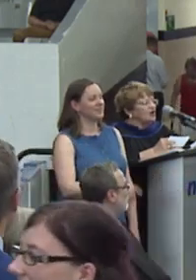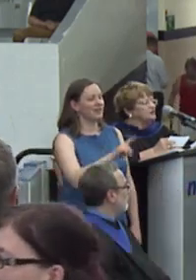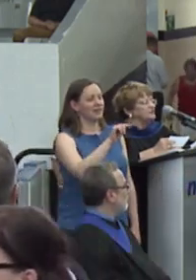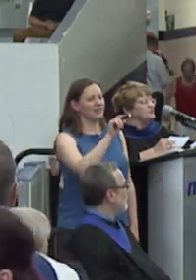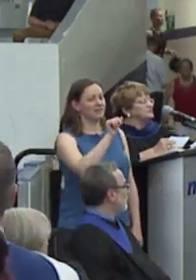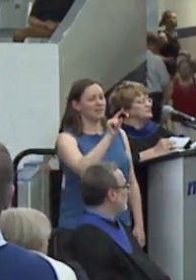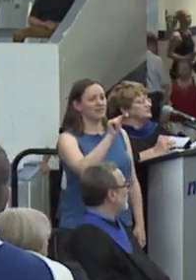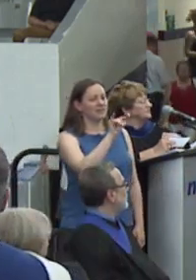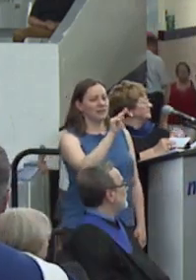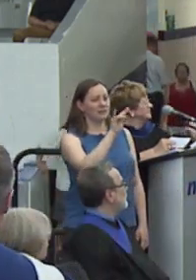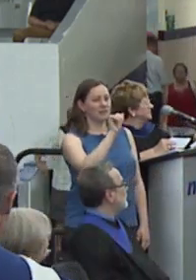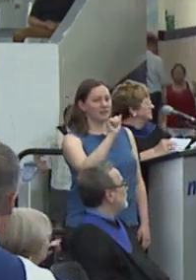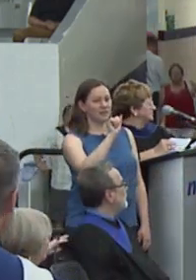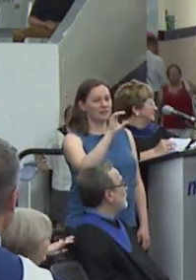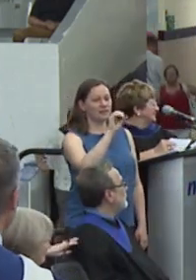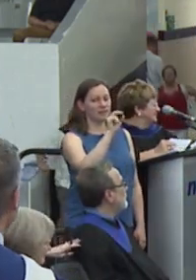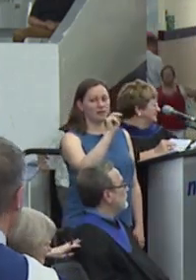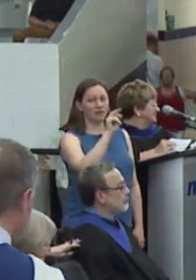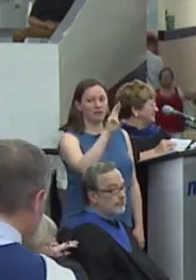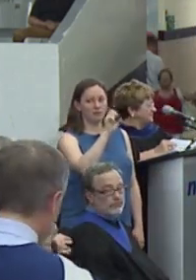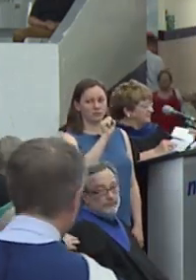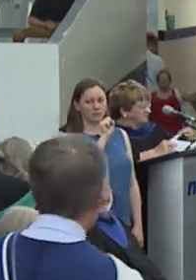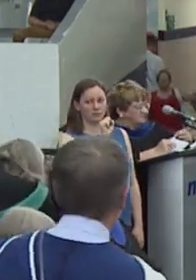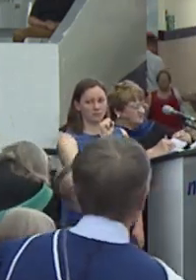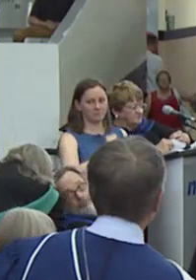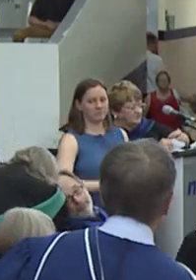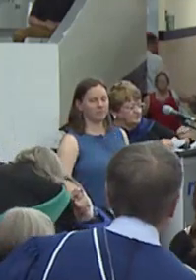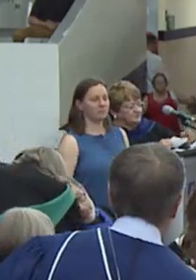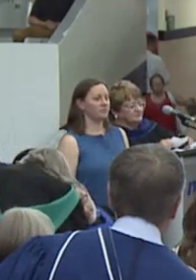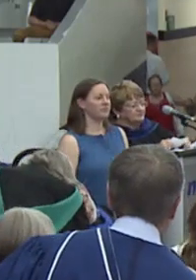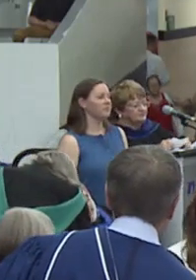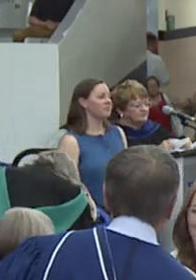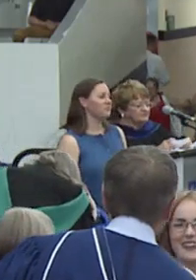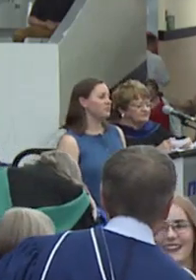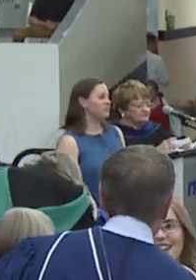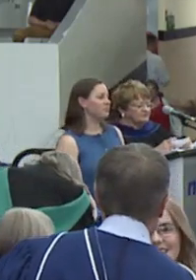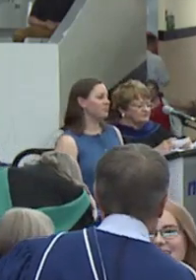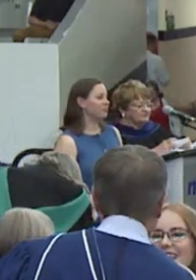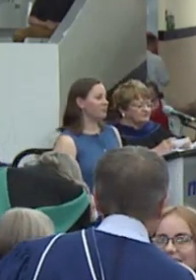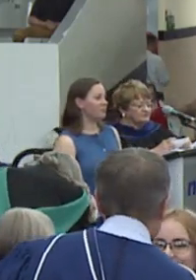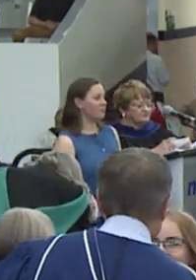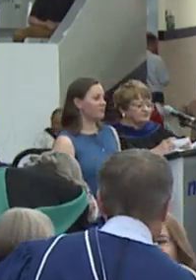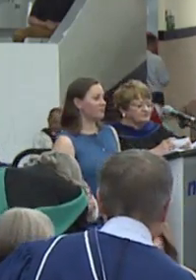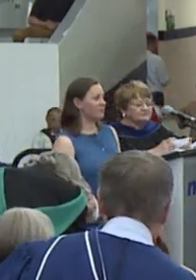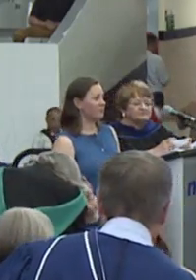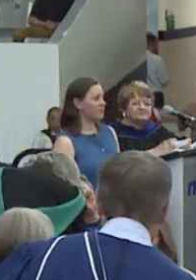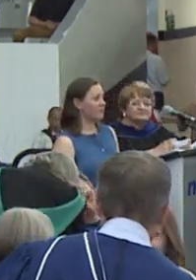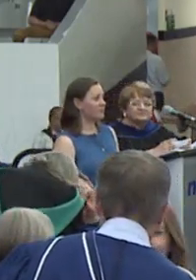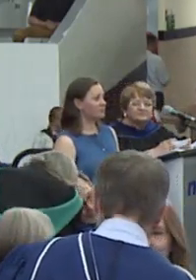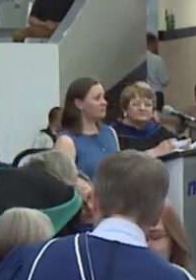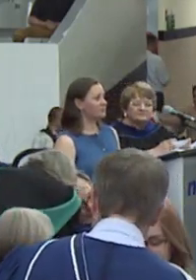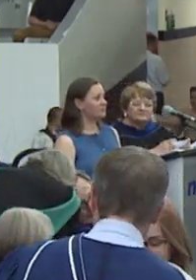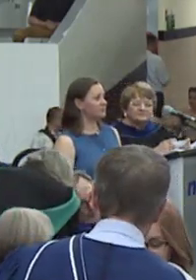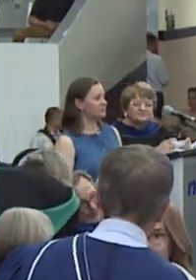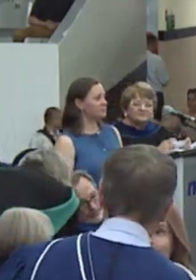Tatiana Connors.